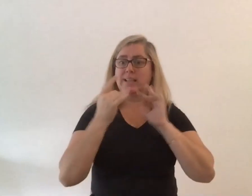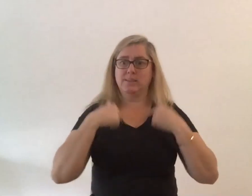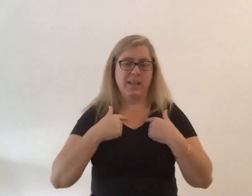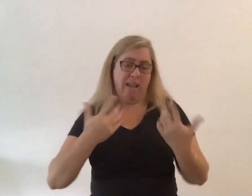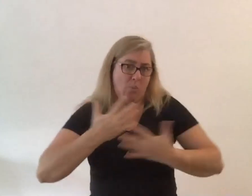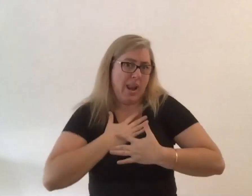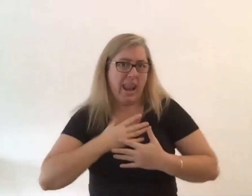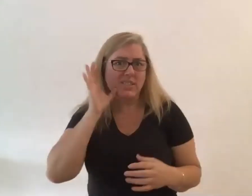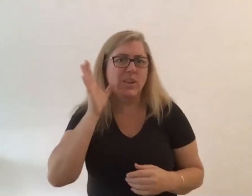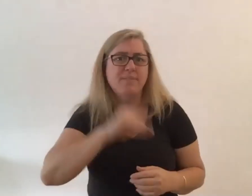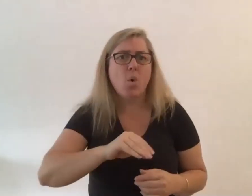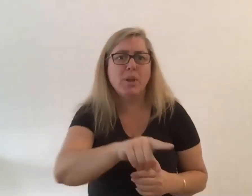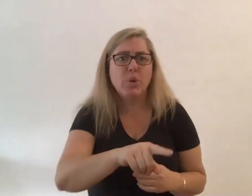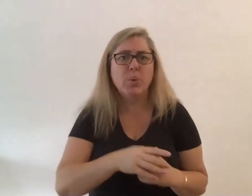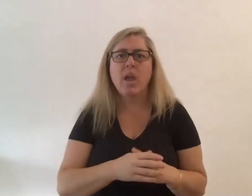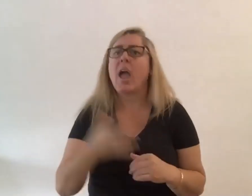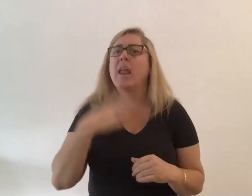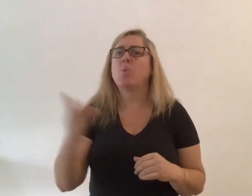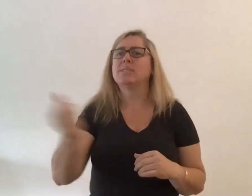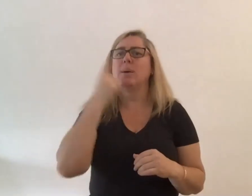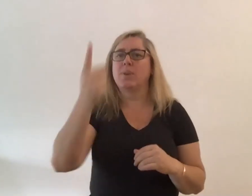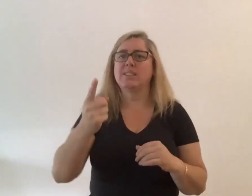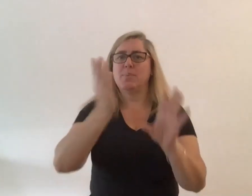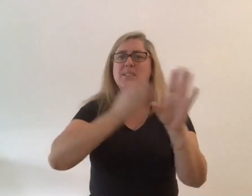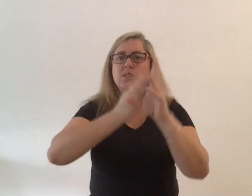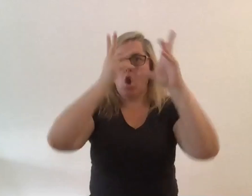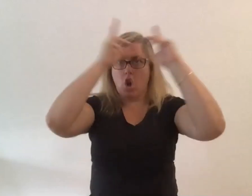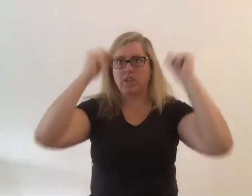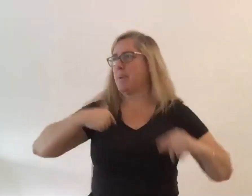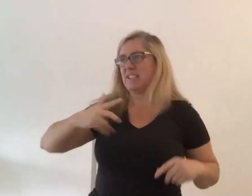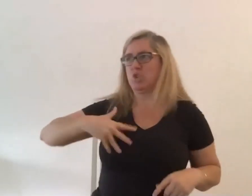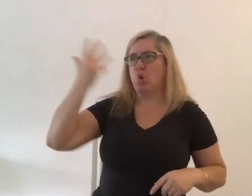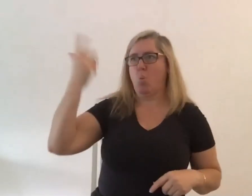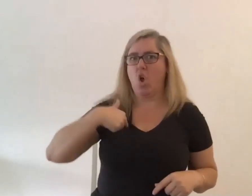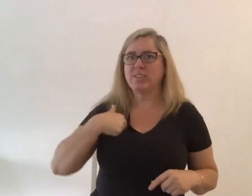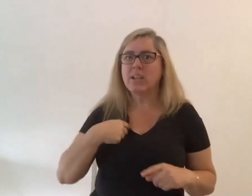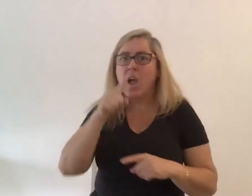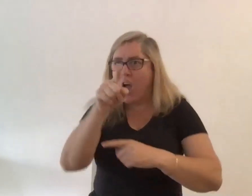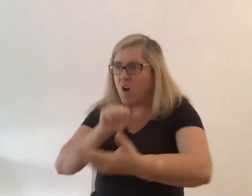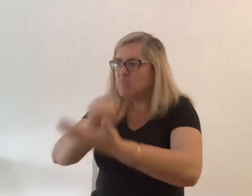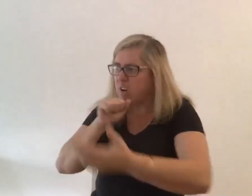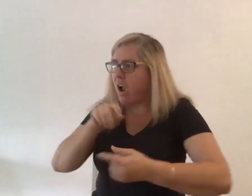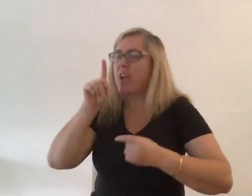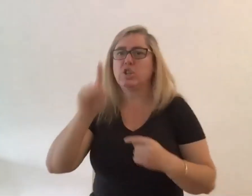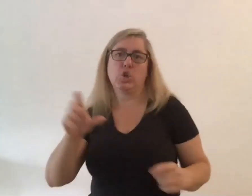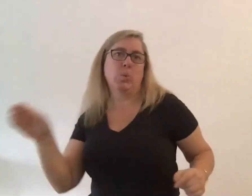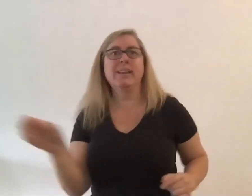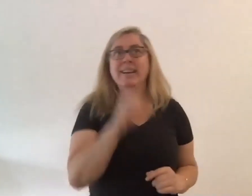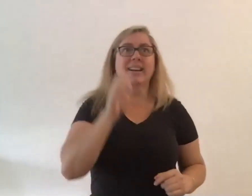and i also want somebody to play the psych nurse because i don't want to do it anymore oh that's right you made the cameo apparently i do it really